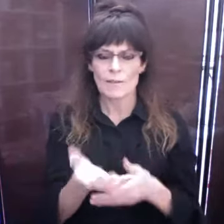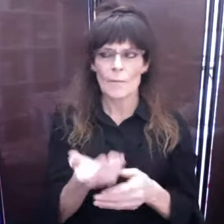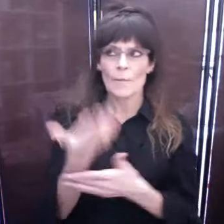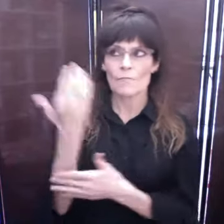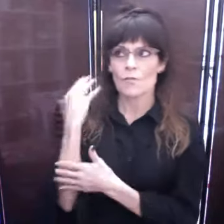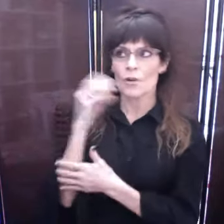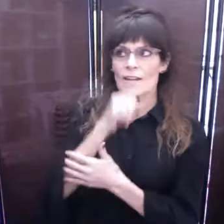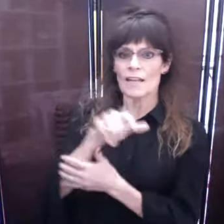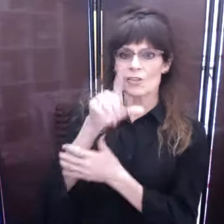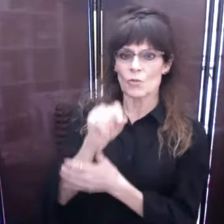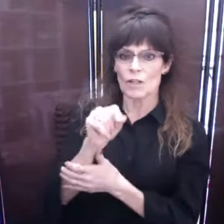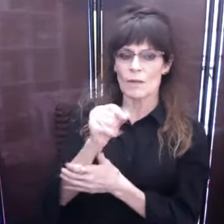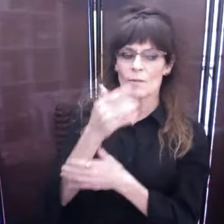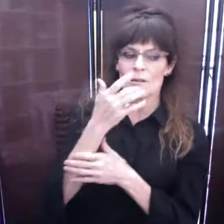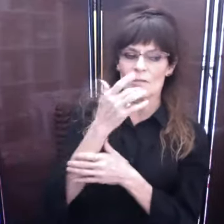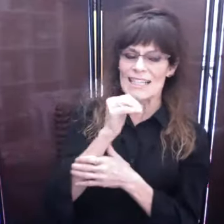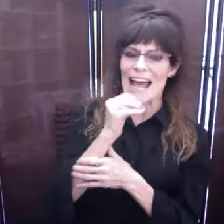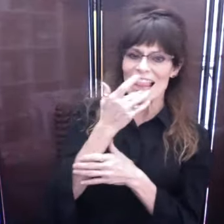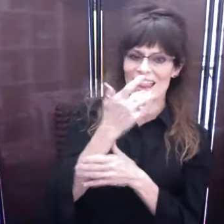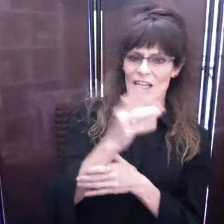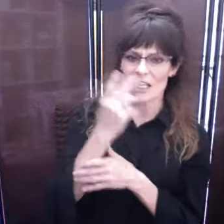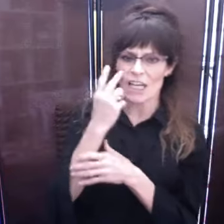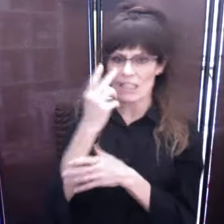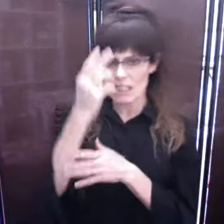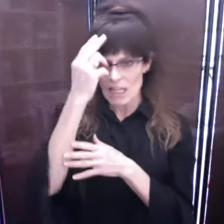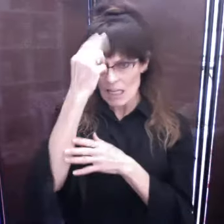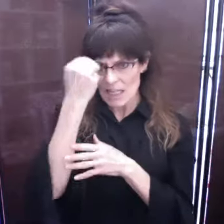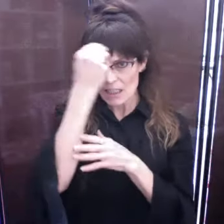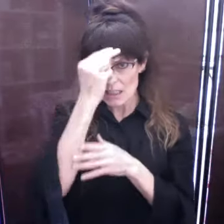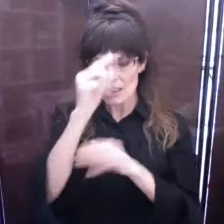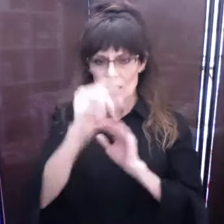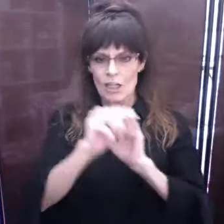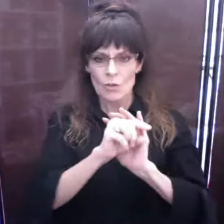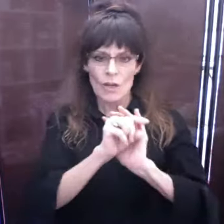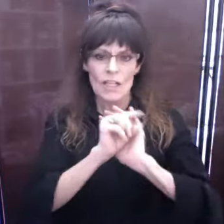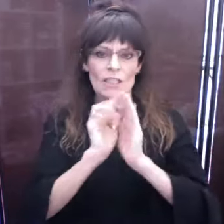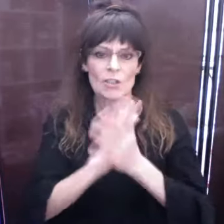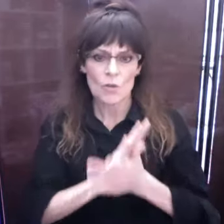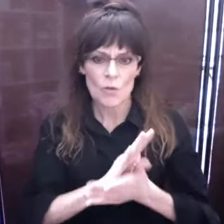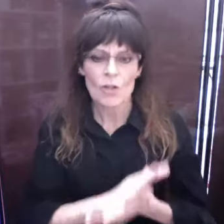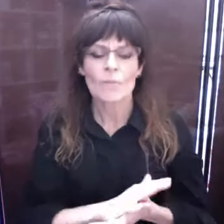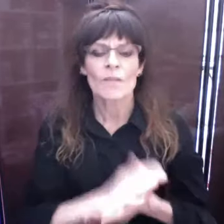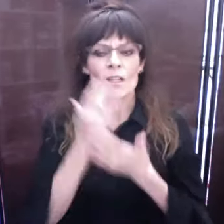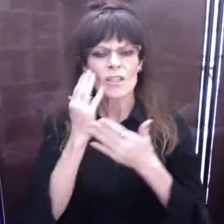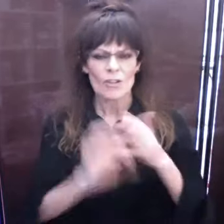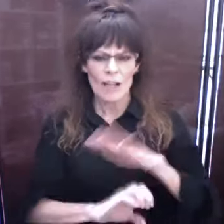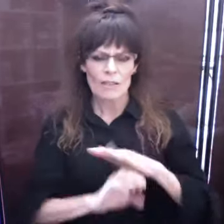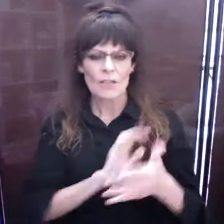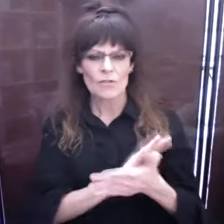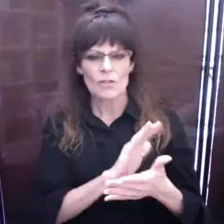or unlucky enough to see somebody I went to Catholic grade school with, just run into them in the grocery store. You know, that type of event, right? Haven't seen somebody in